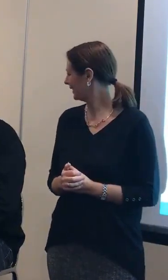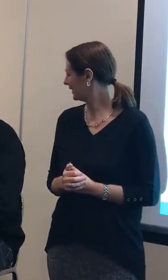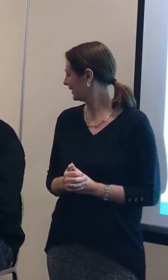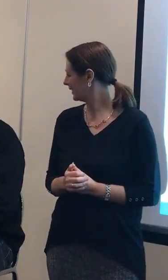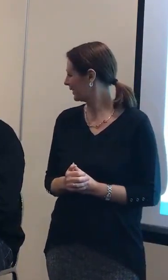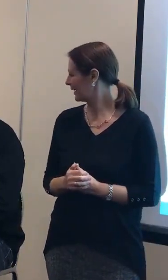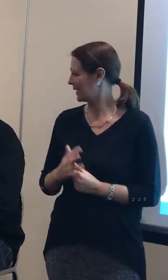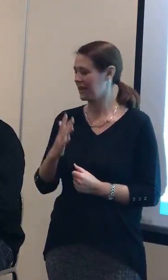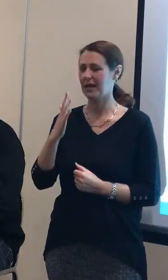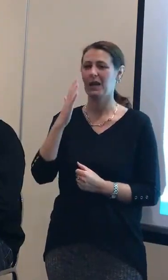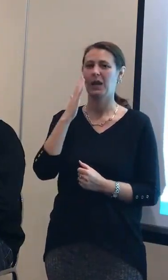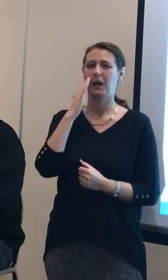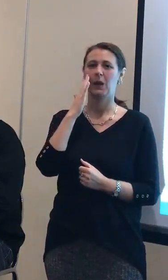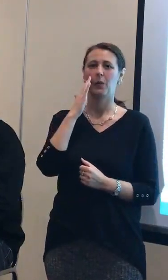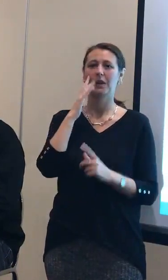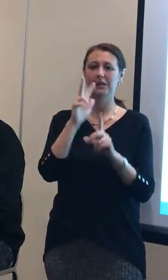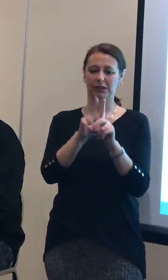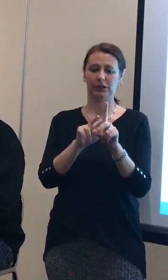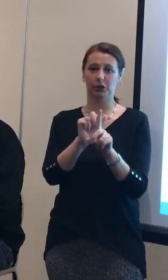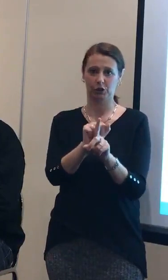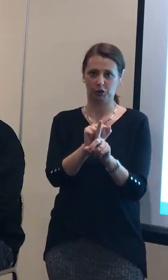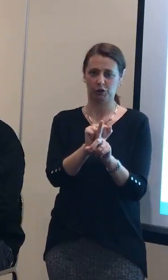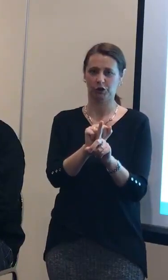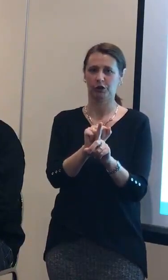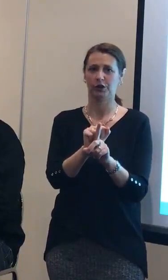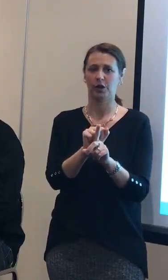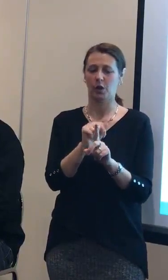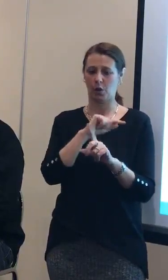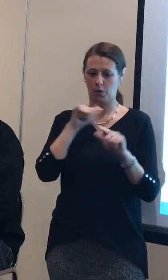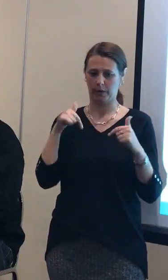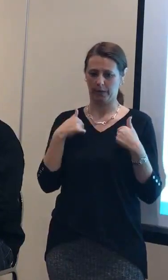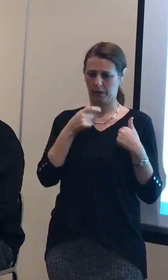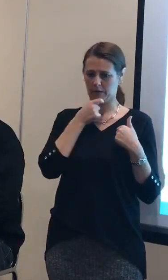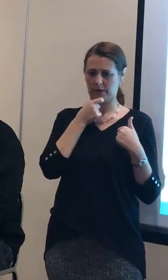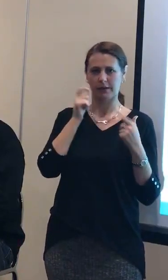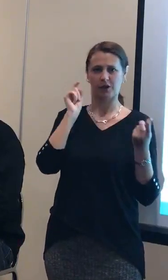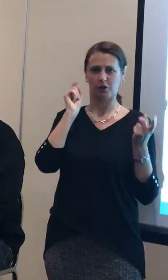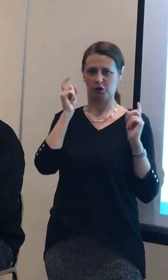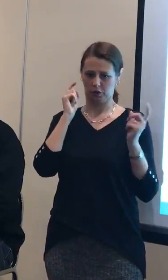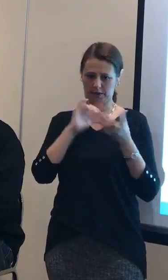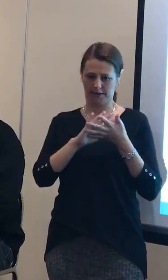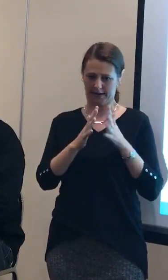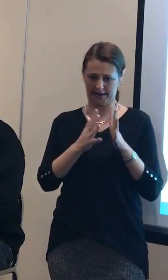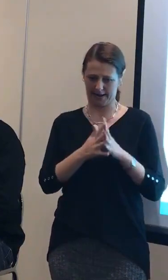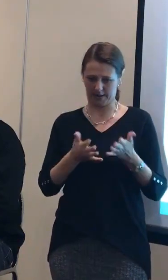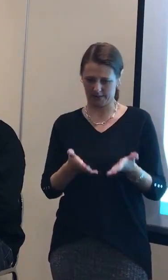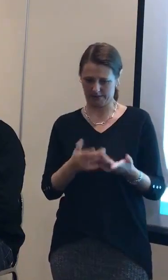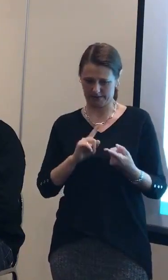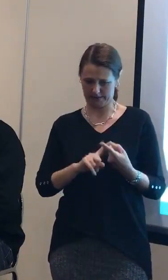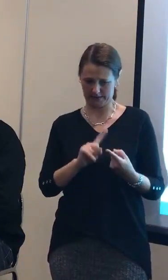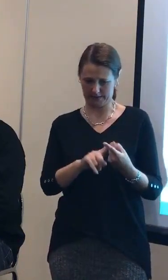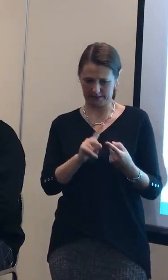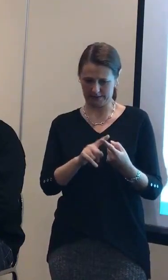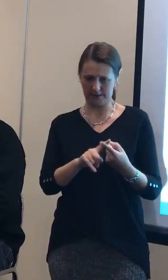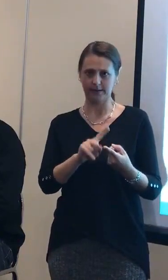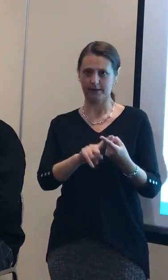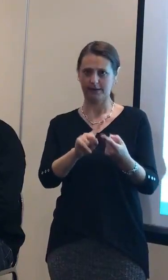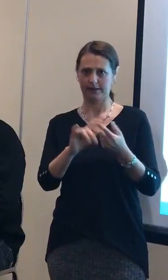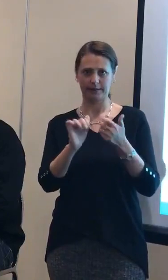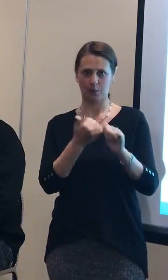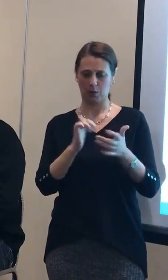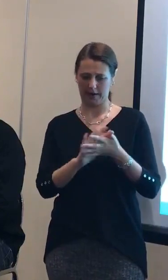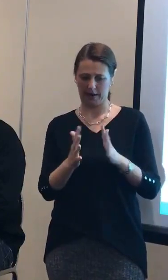so when he was diagnosed, we were really concerned about how he would carry on playing sport,